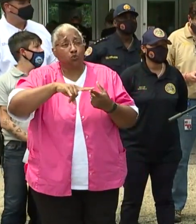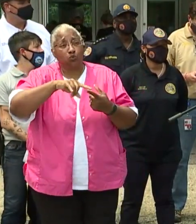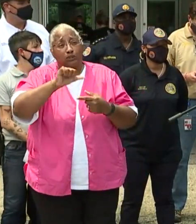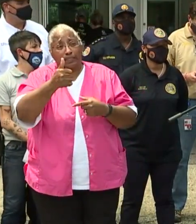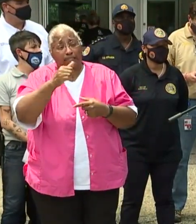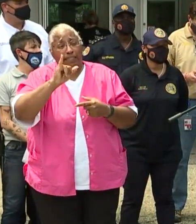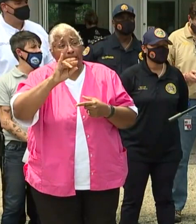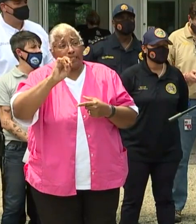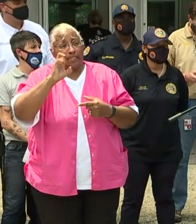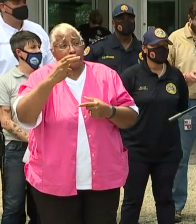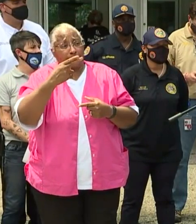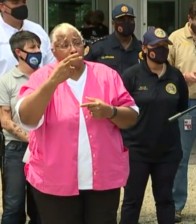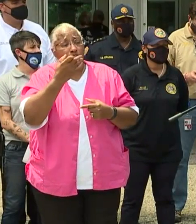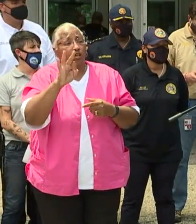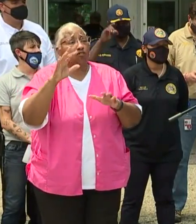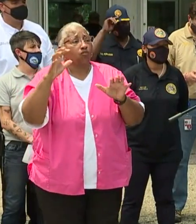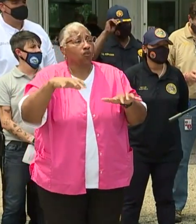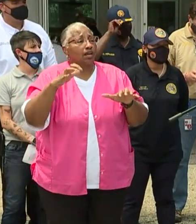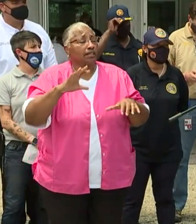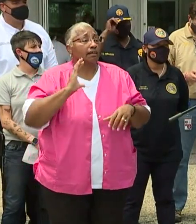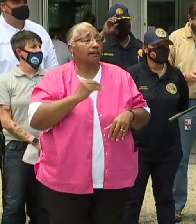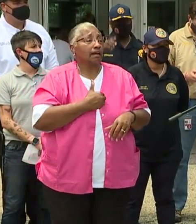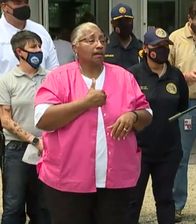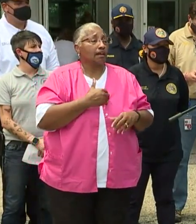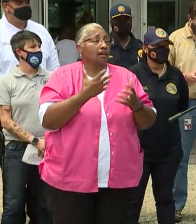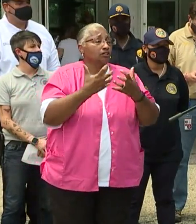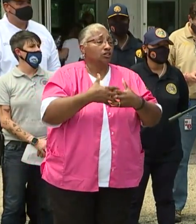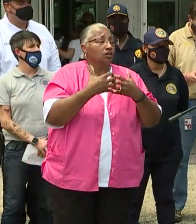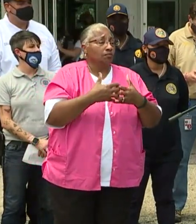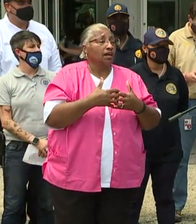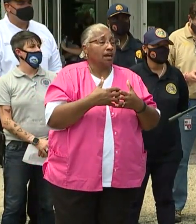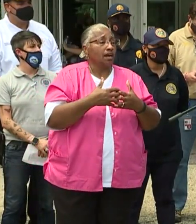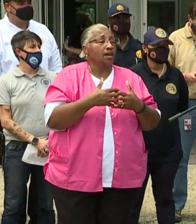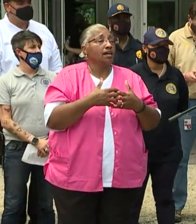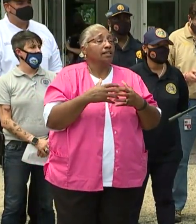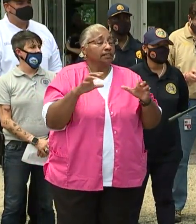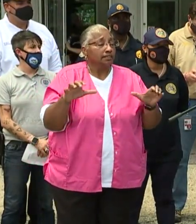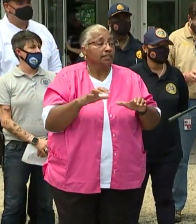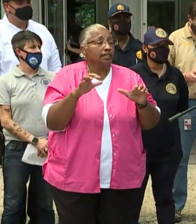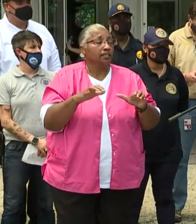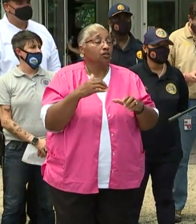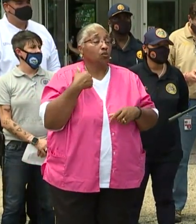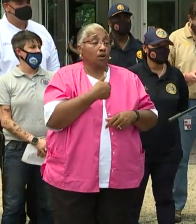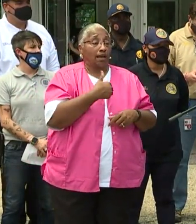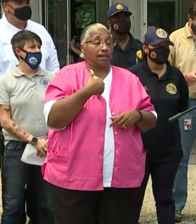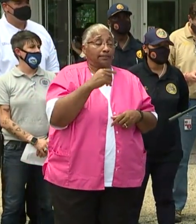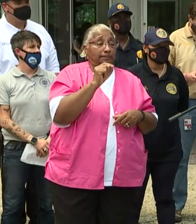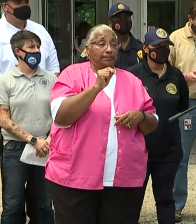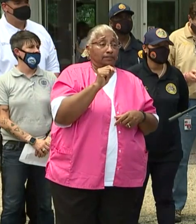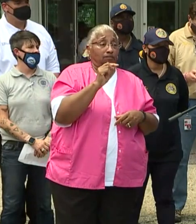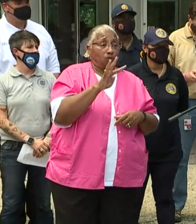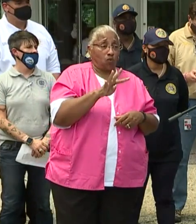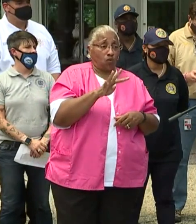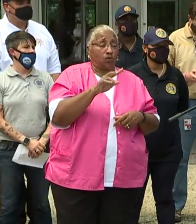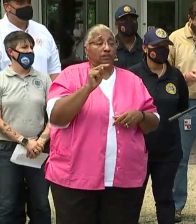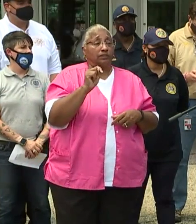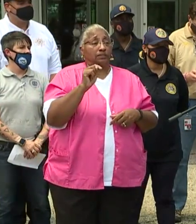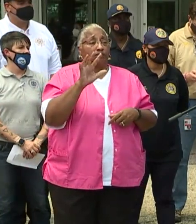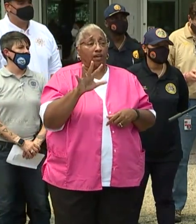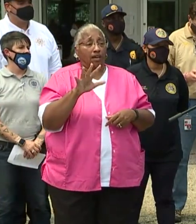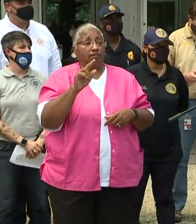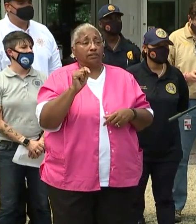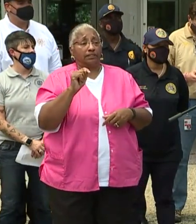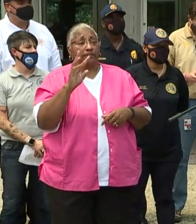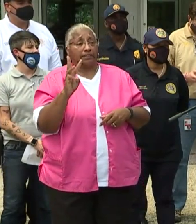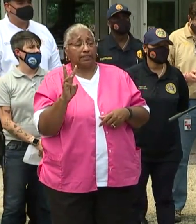our turbines collectively carried out the day. We had T4, we had T5,